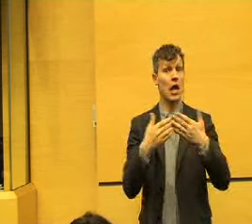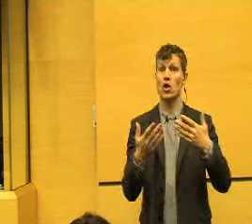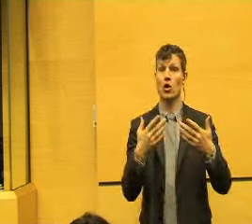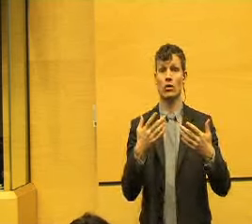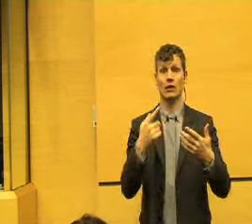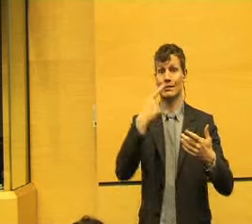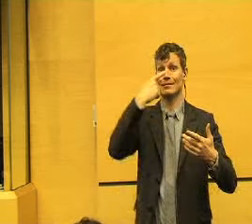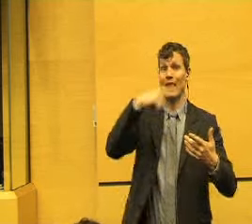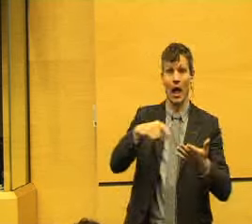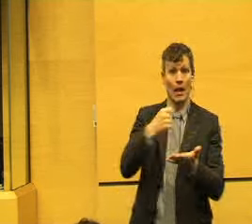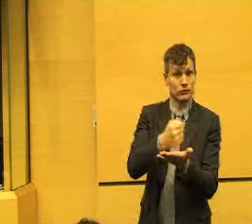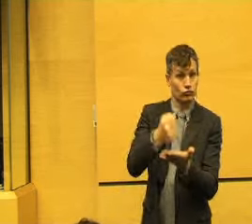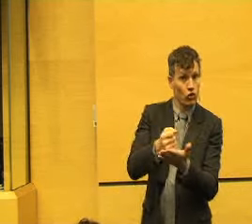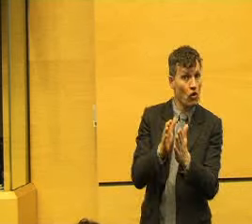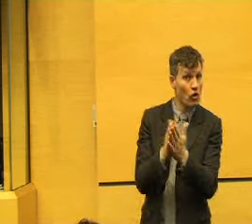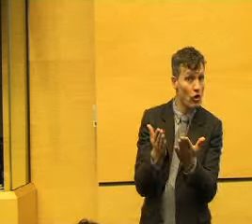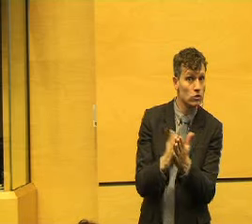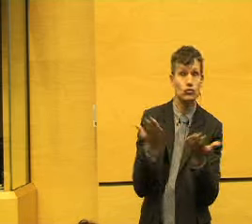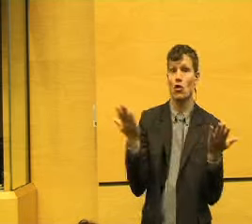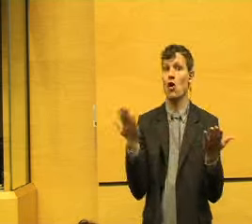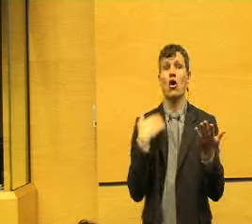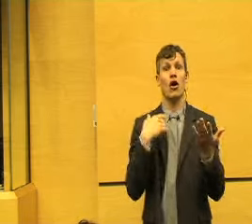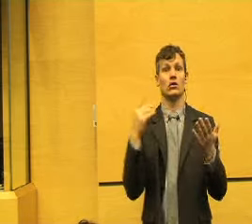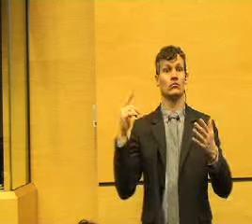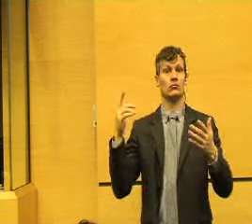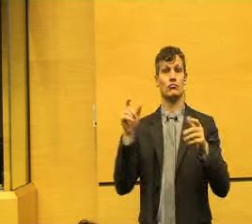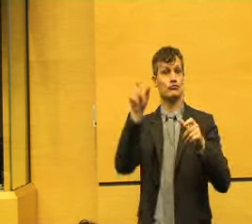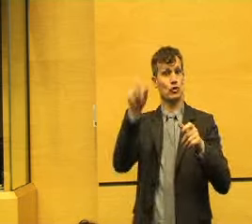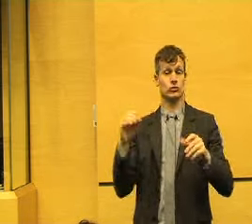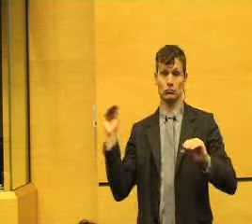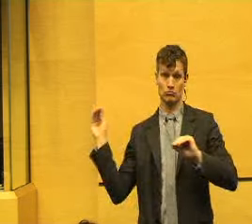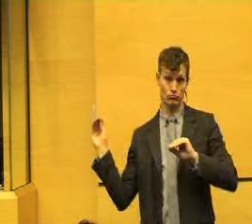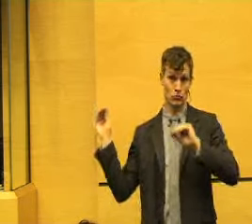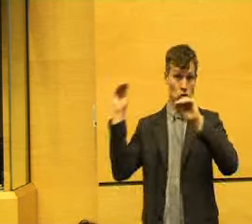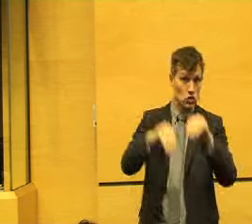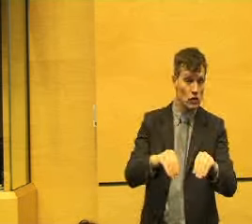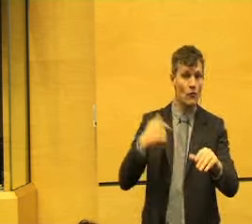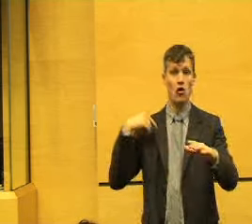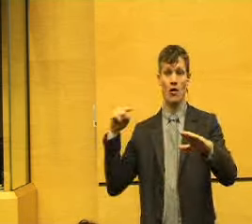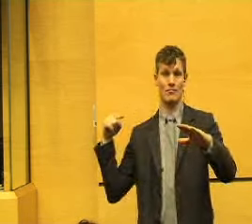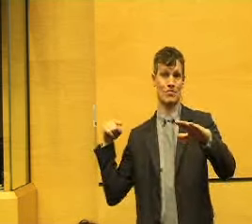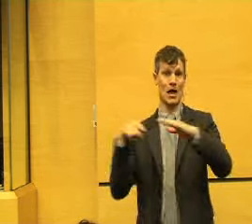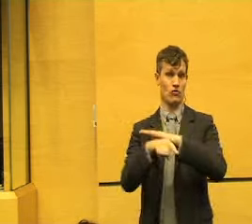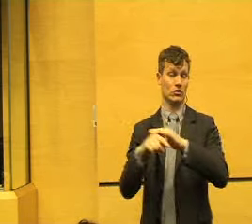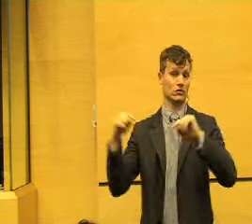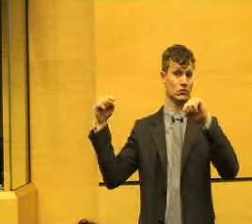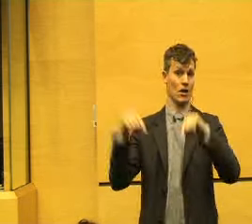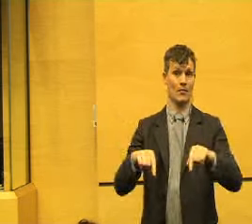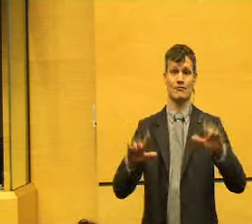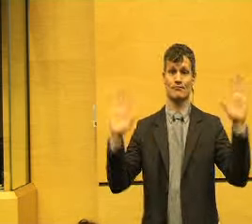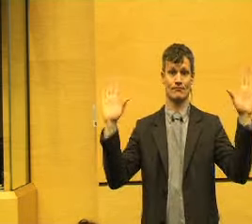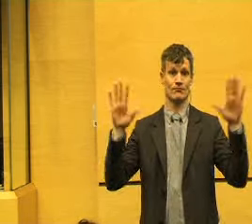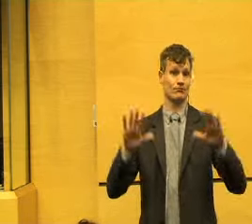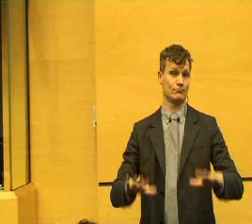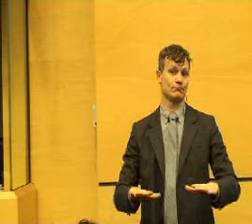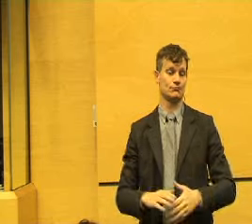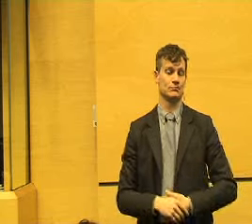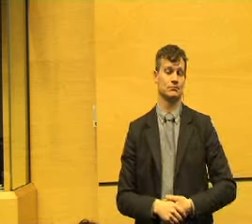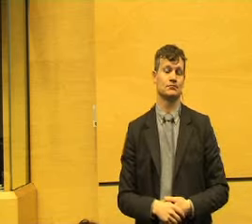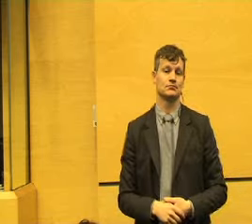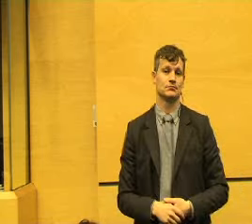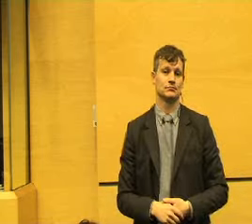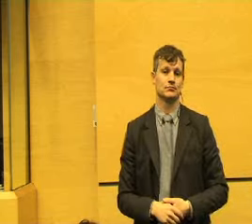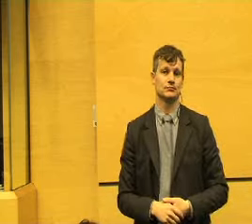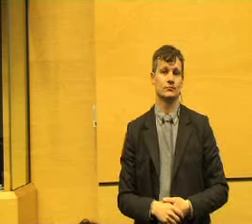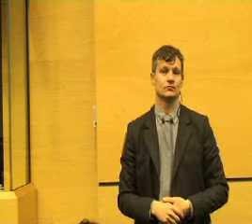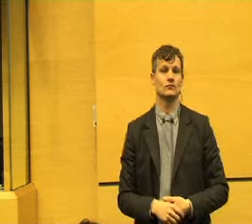principles. The Department of Empowerment of Persons with Disability is well aware of the need to plan and